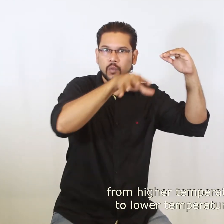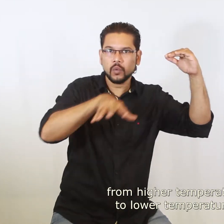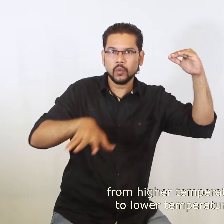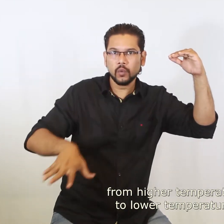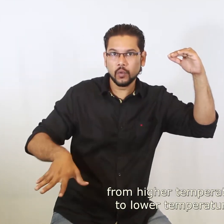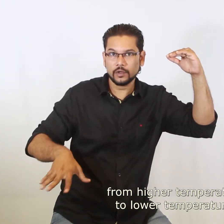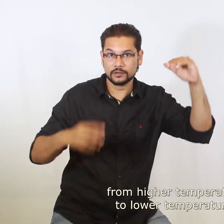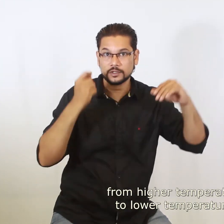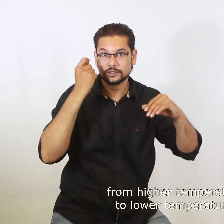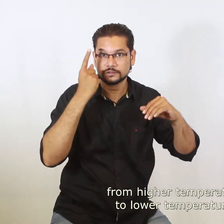temperature.